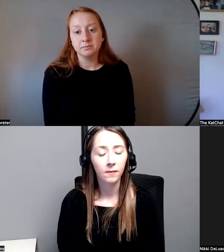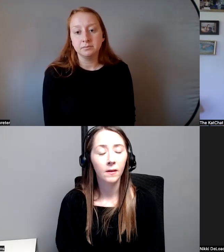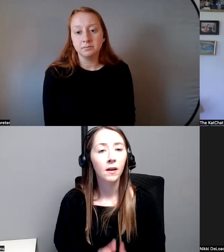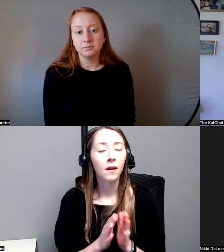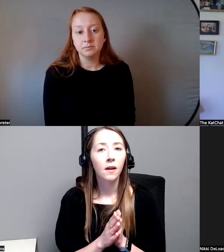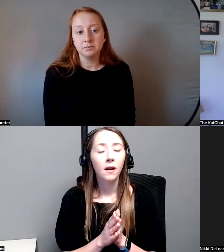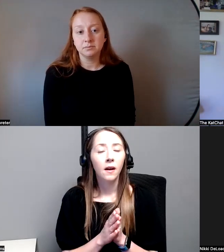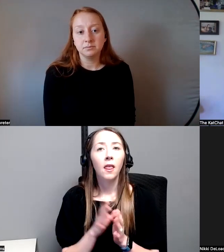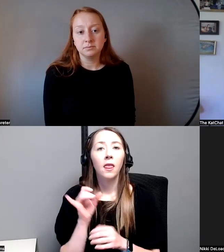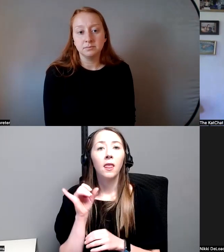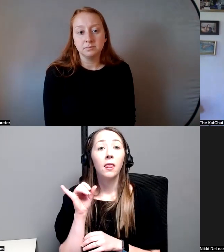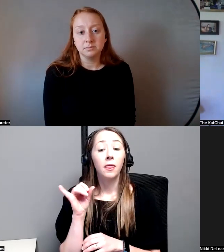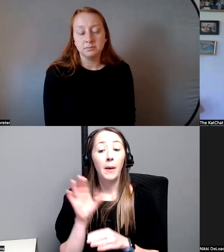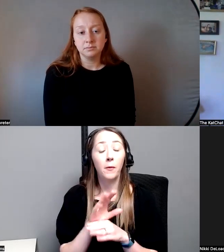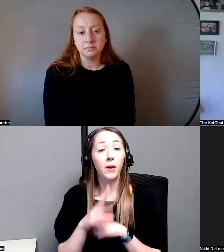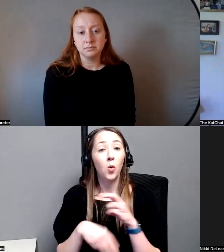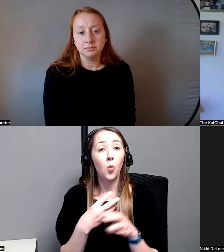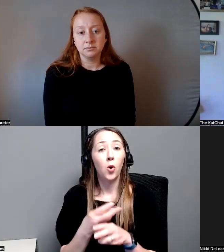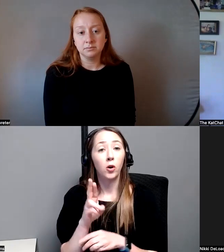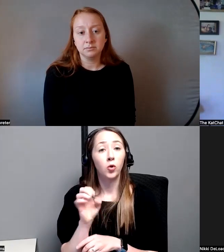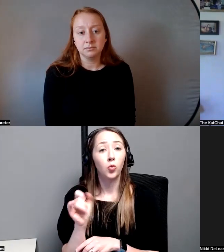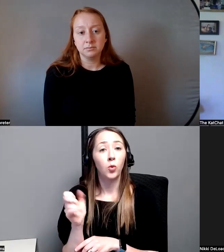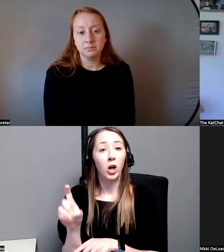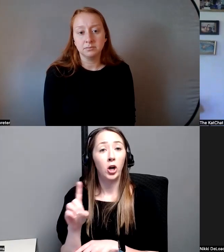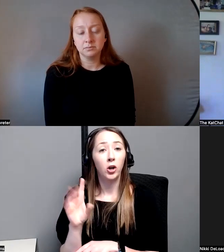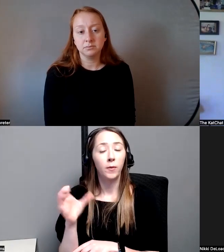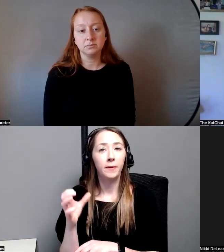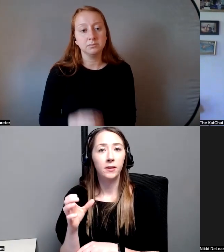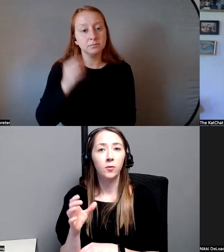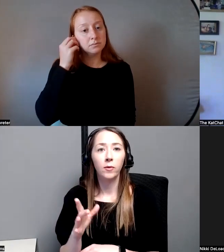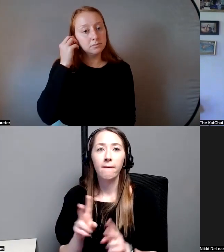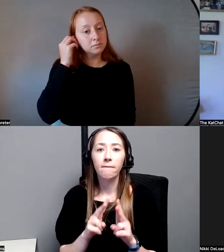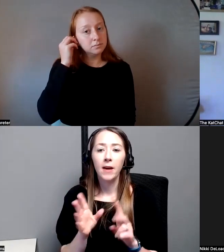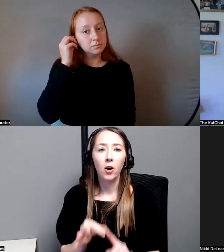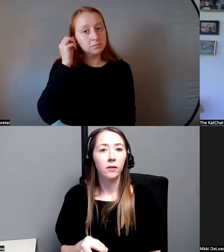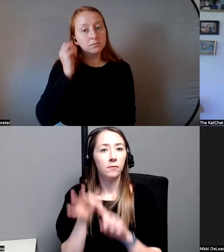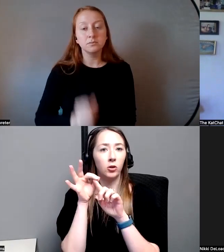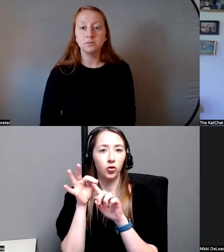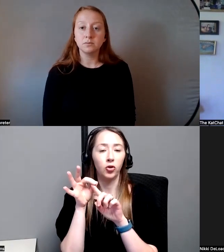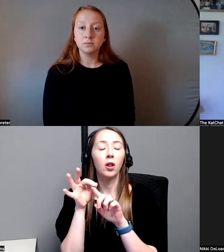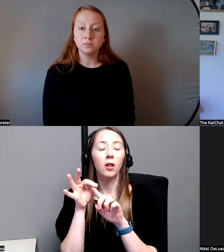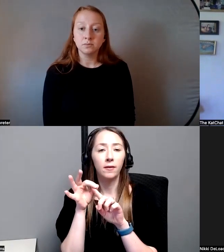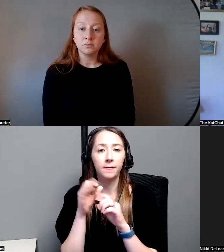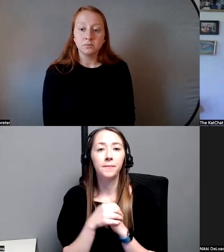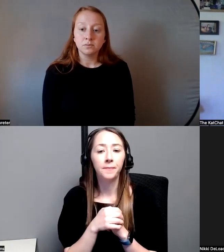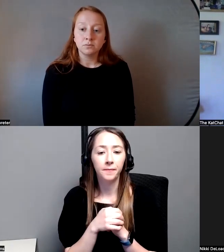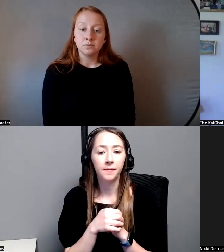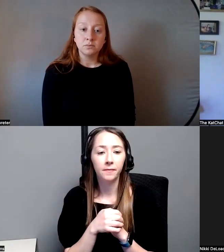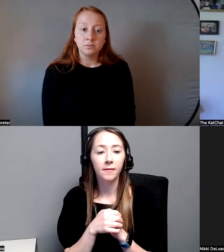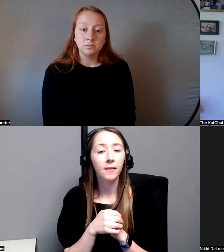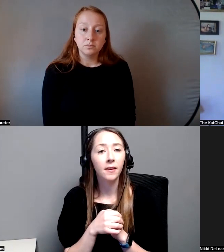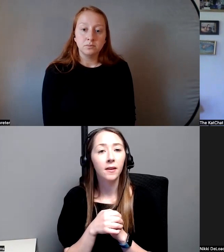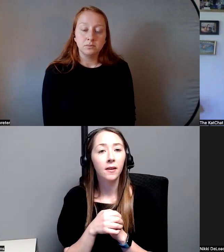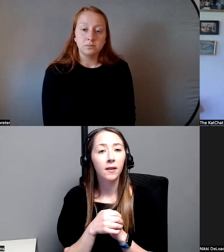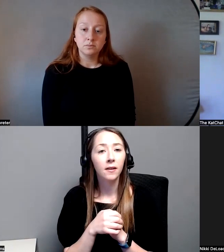Listen, that movie, World Record Christmas, was so also special to me, you know,